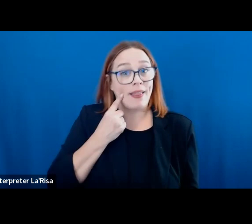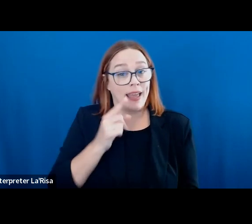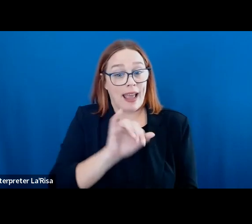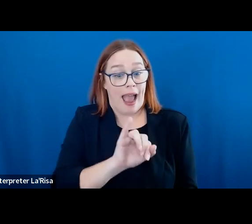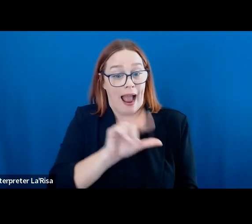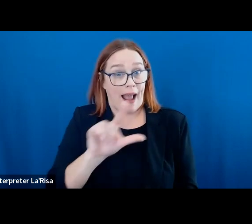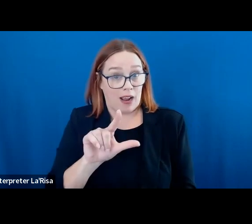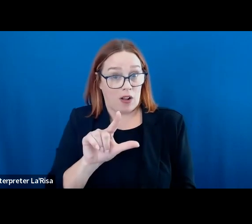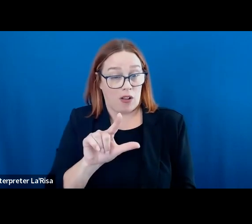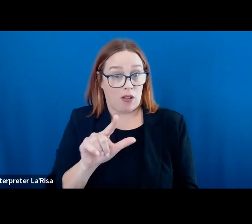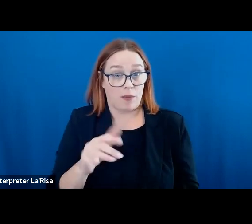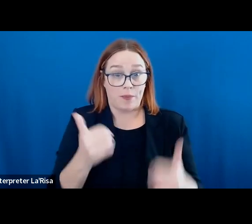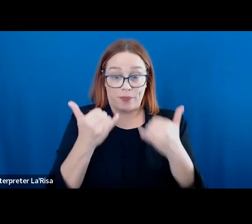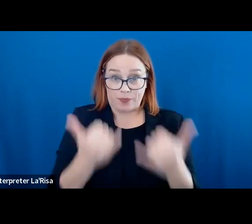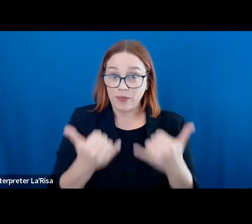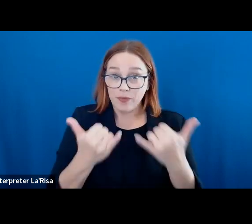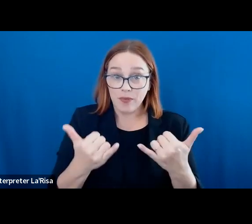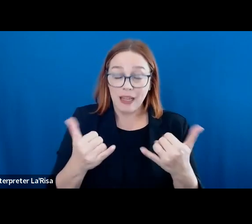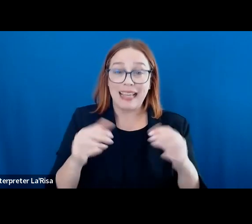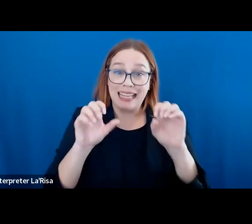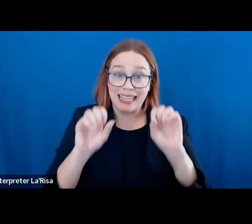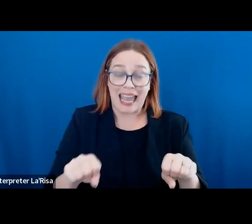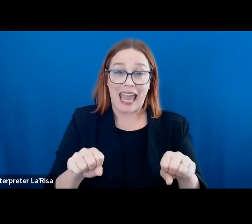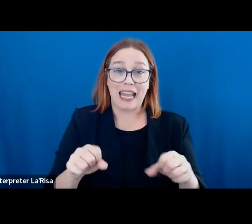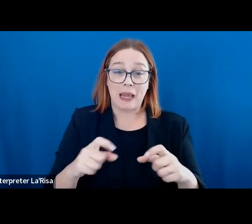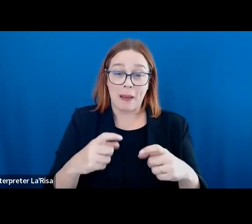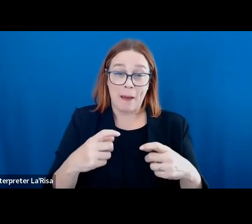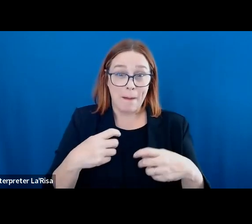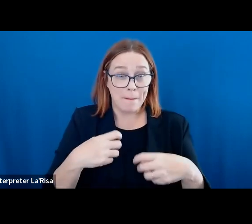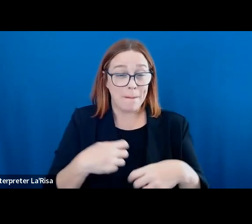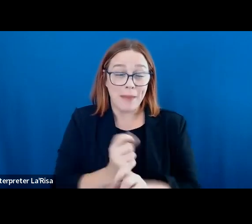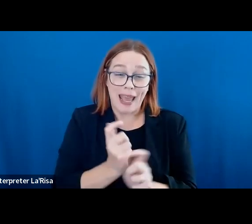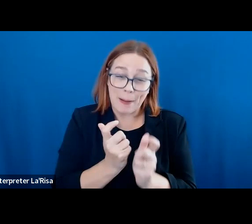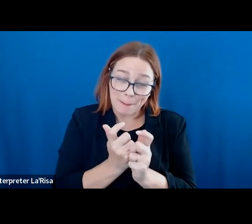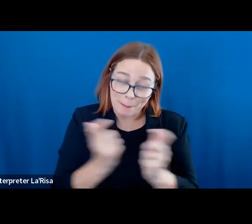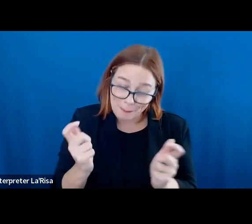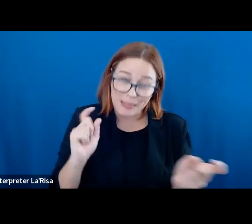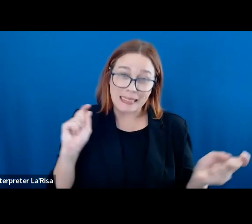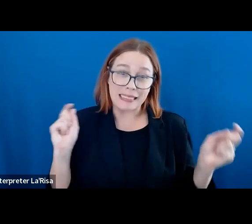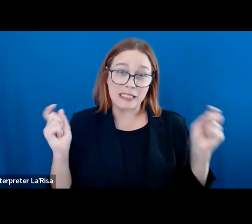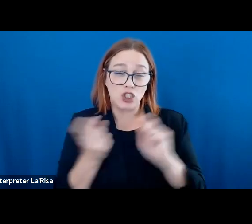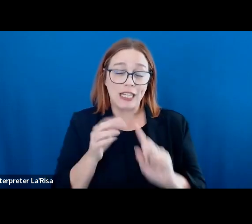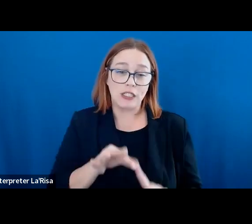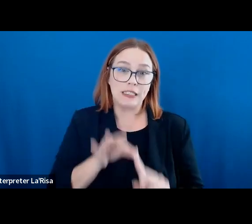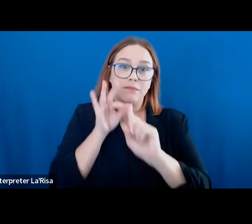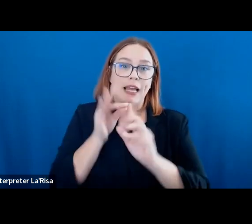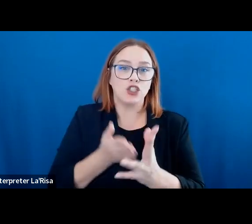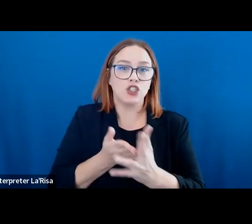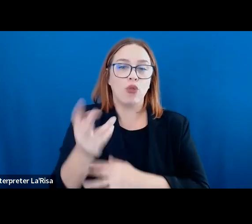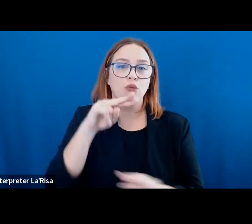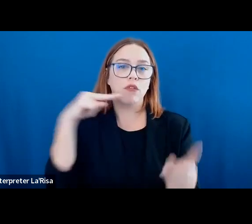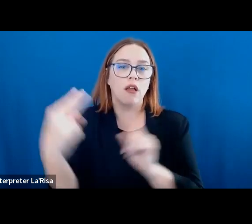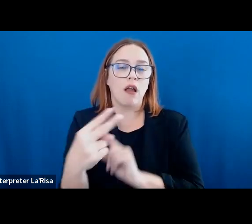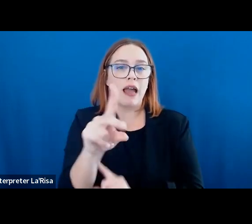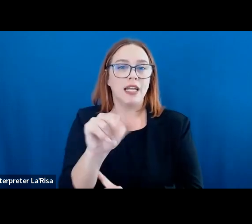a place where we can make some radical change, especially through the lens of disability justice. Because what